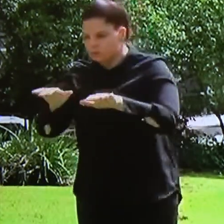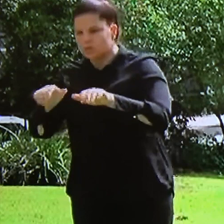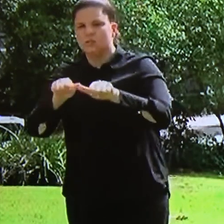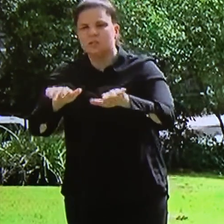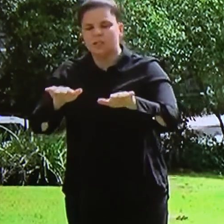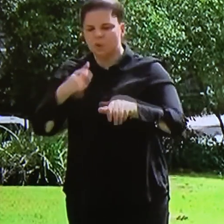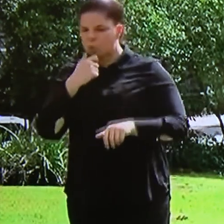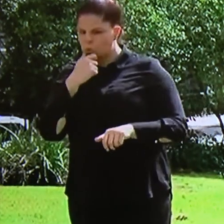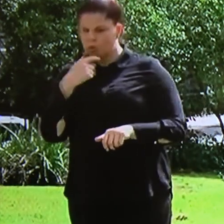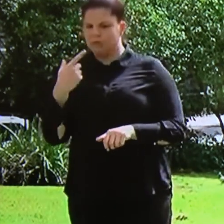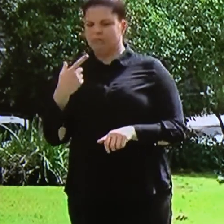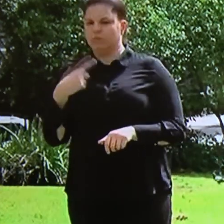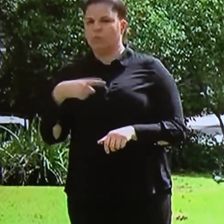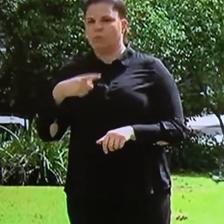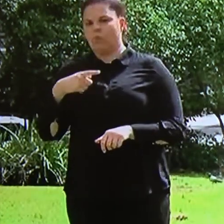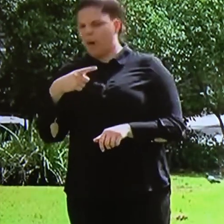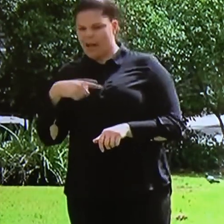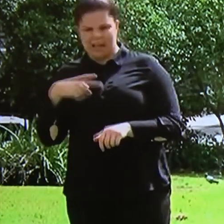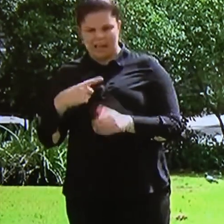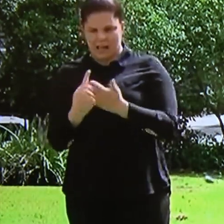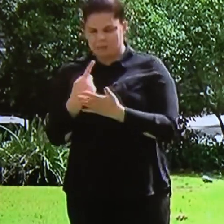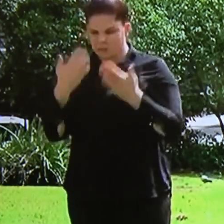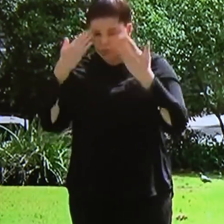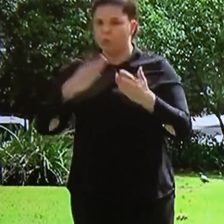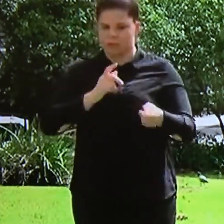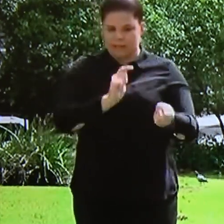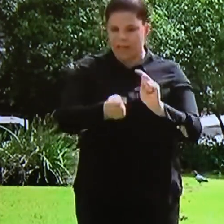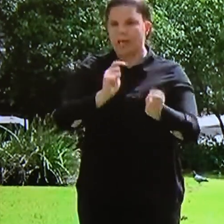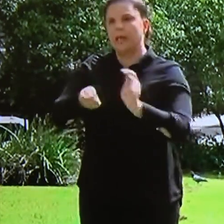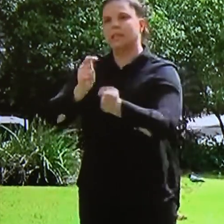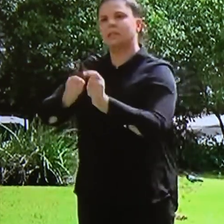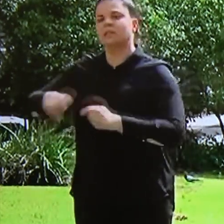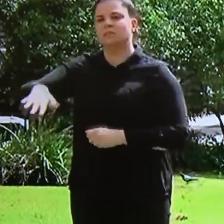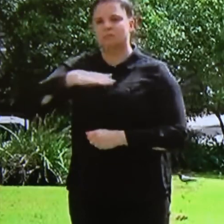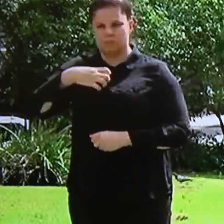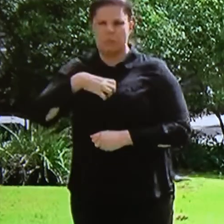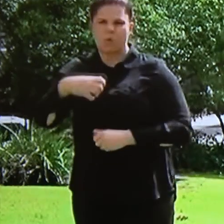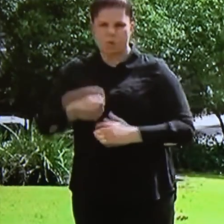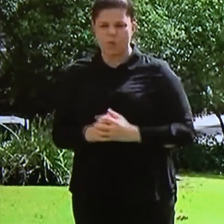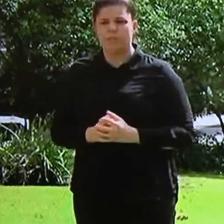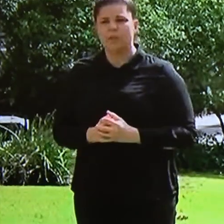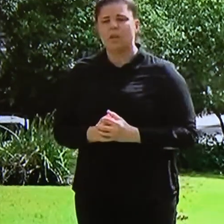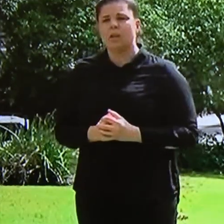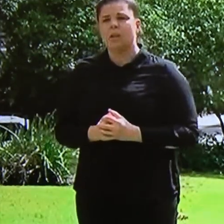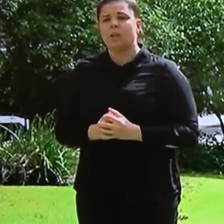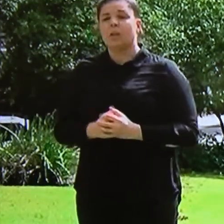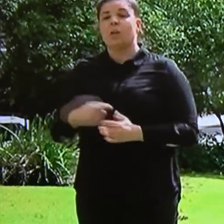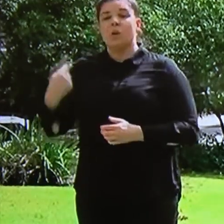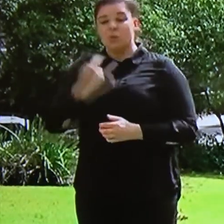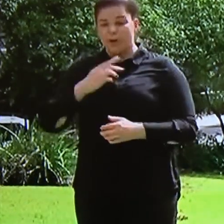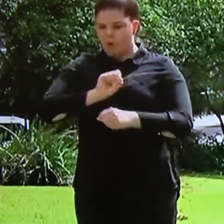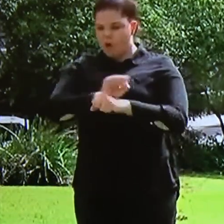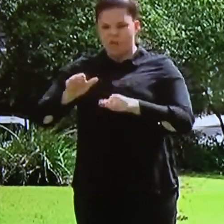would certainly want to know about that everywhere. So in order to really be sure that we're not having widespread